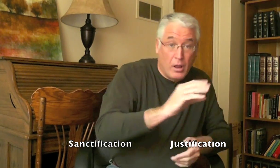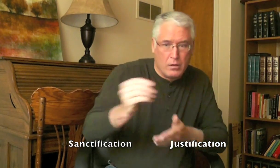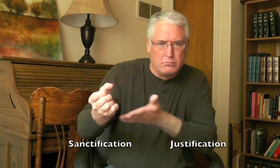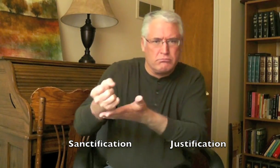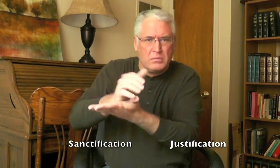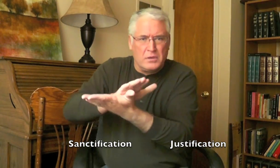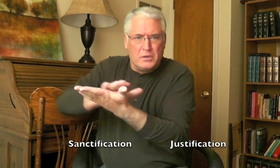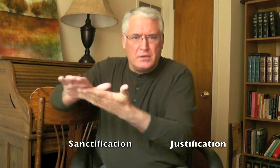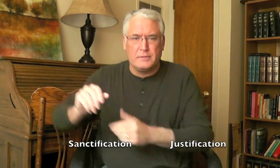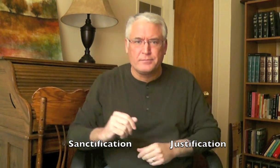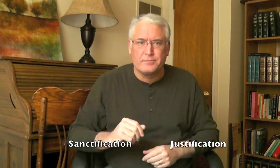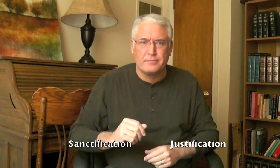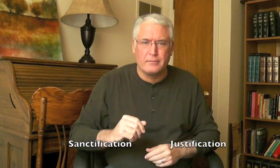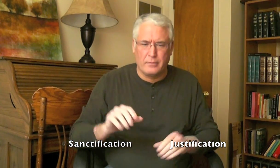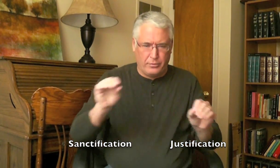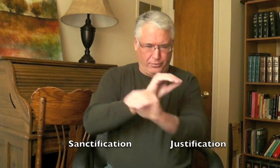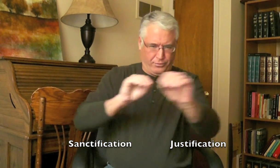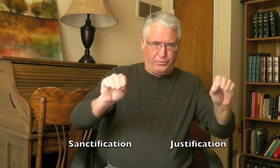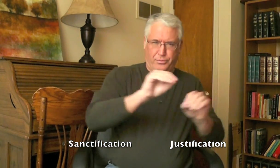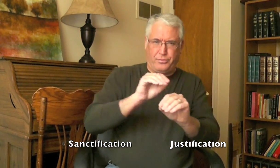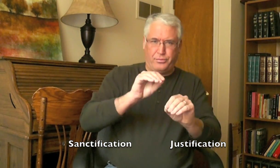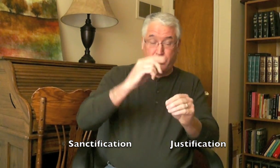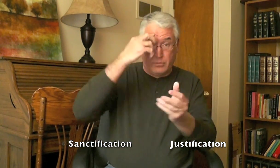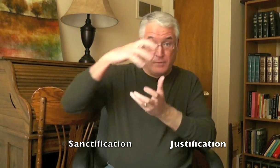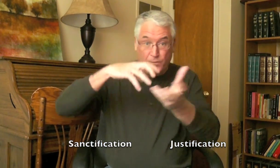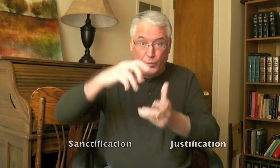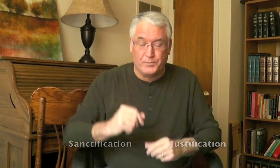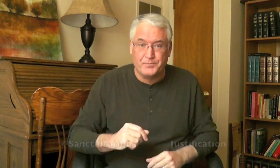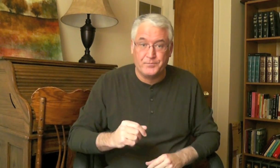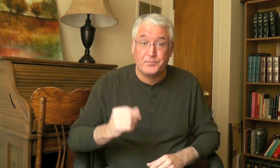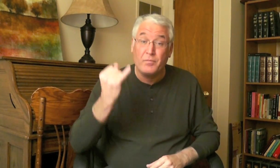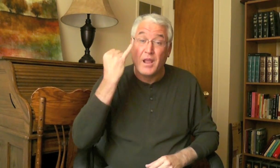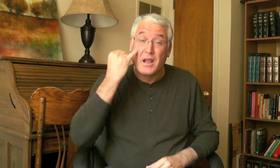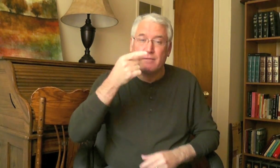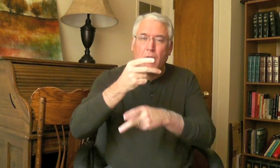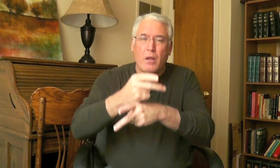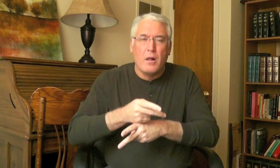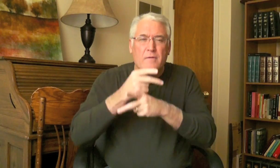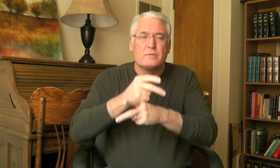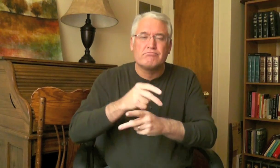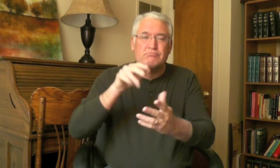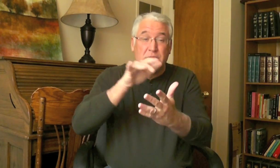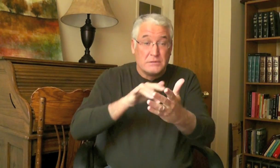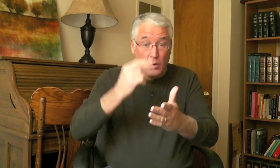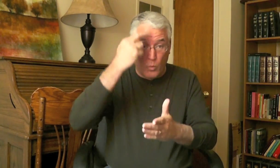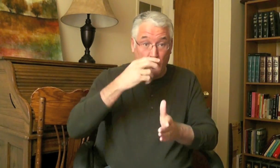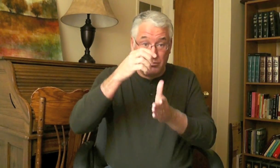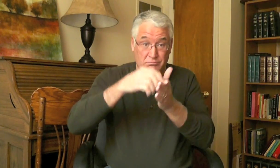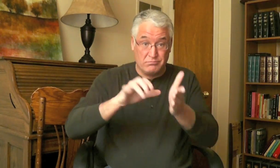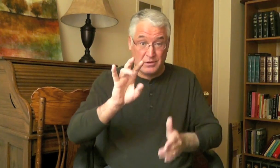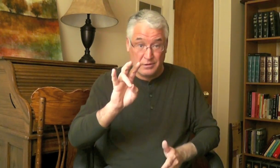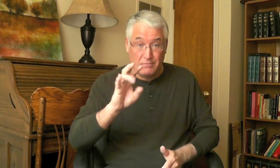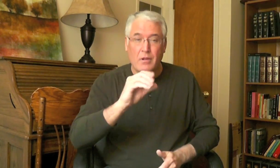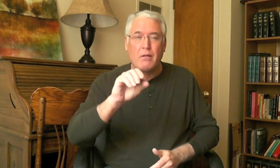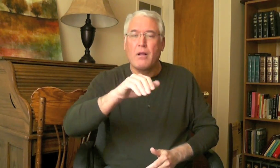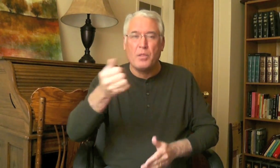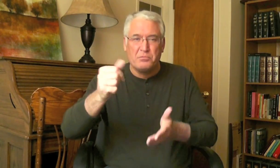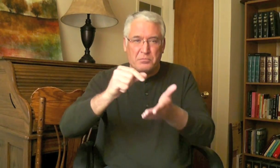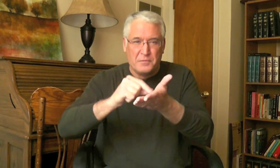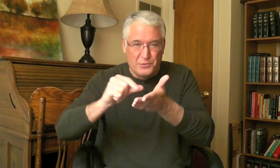justification and sanctification. People get them all mixed up. We need to be careful and study chapter 7